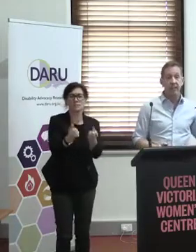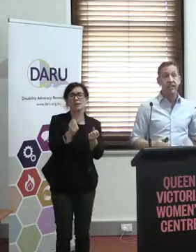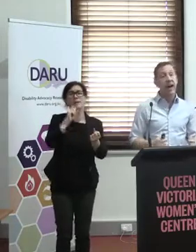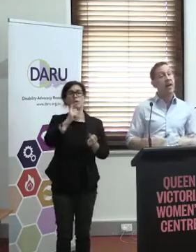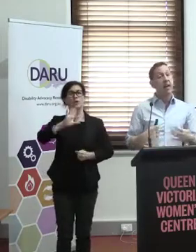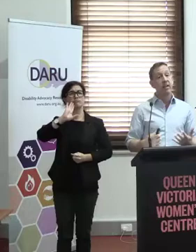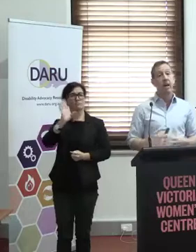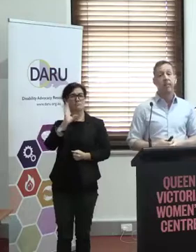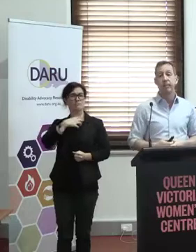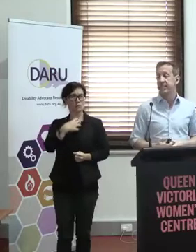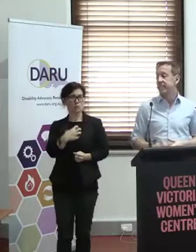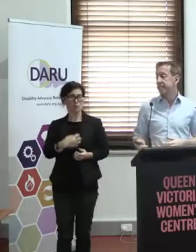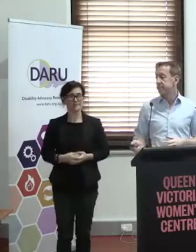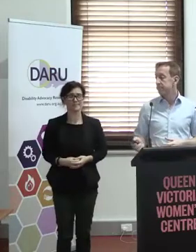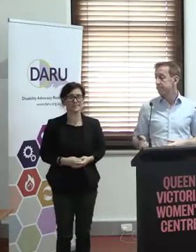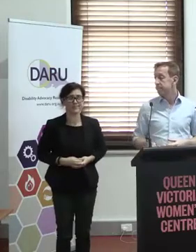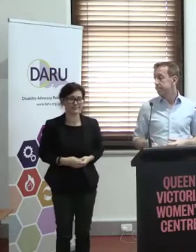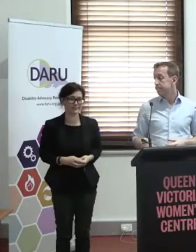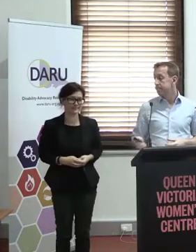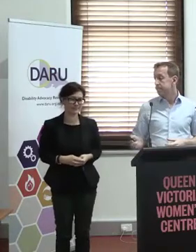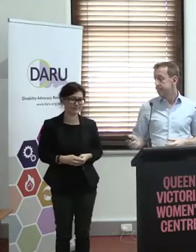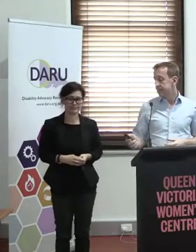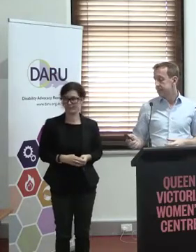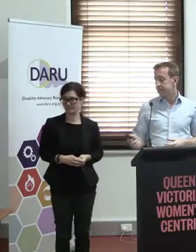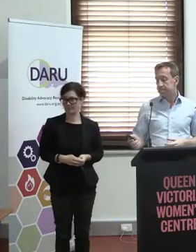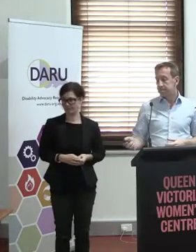talking about today and in coming months.